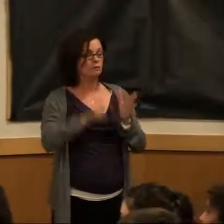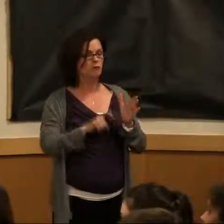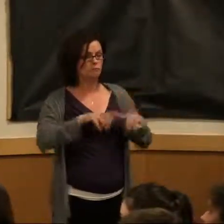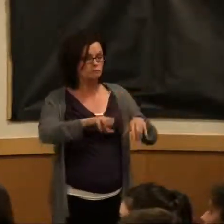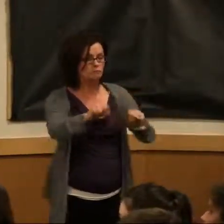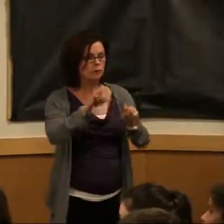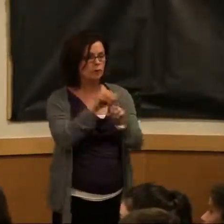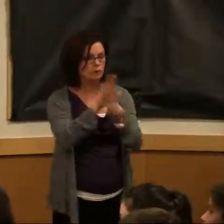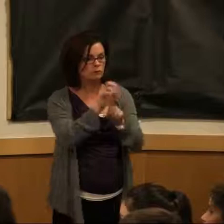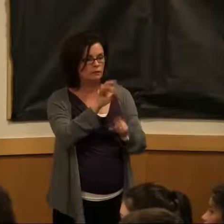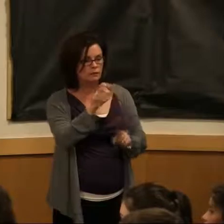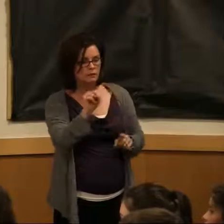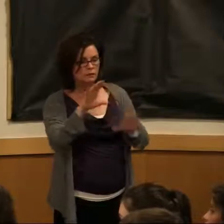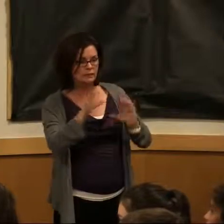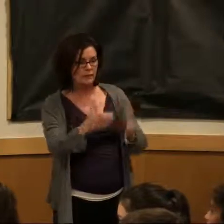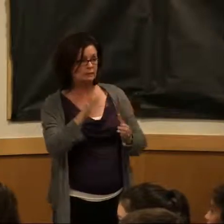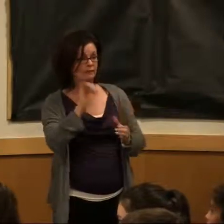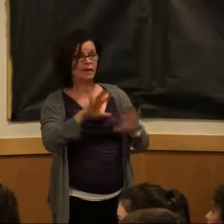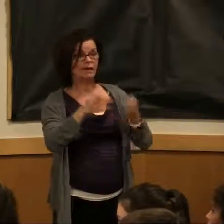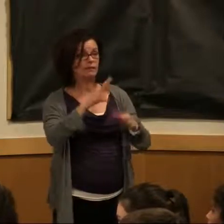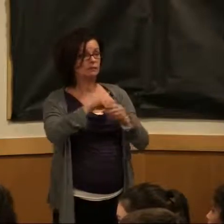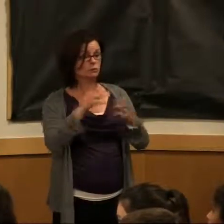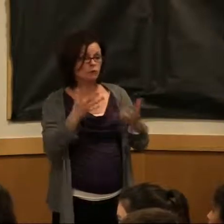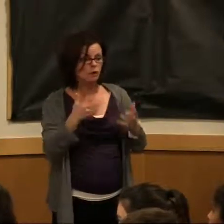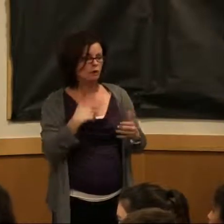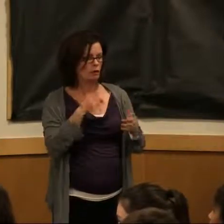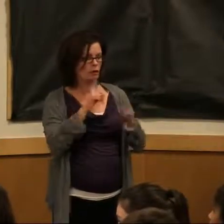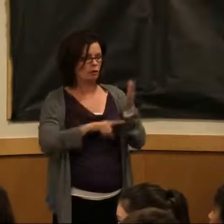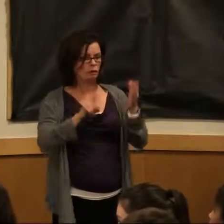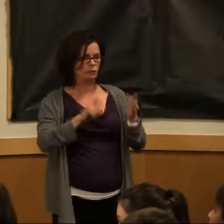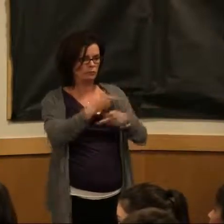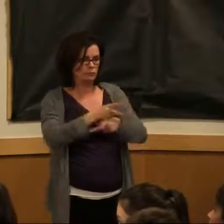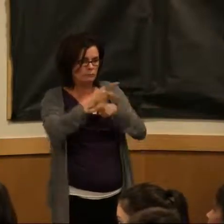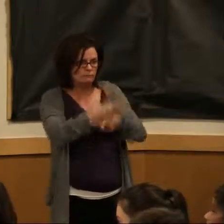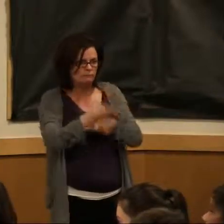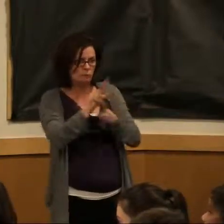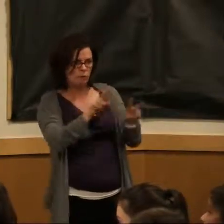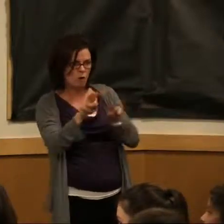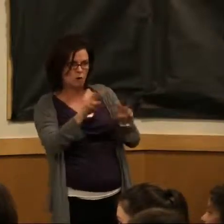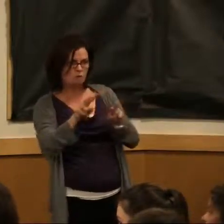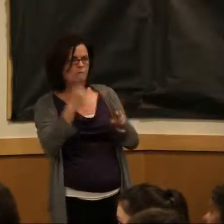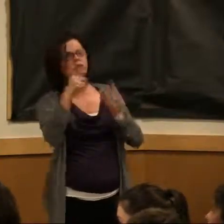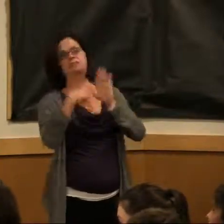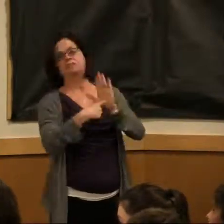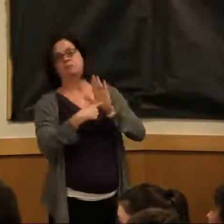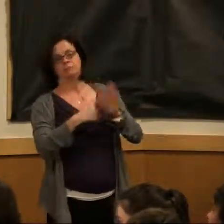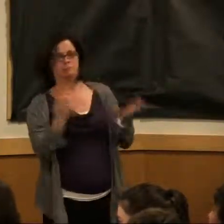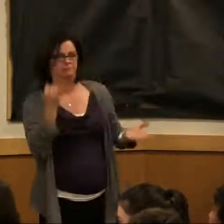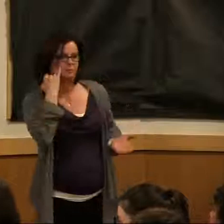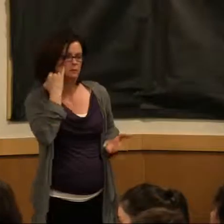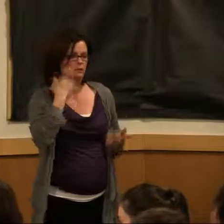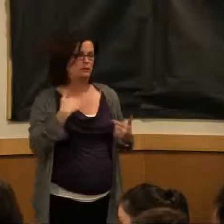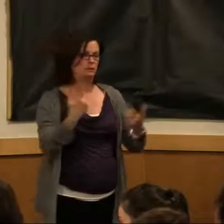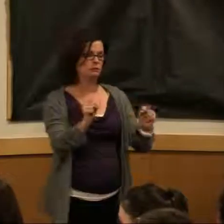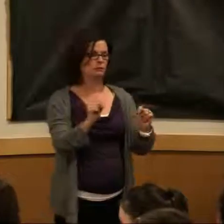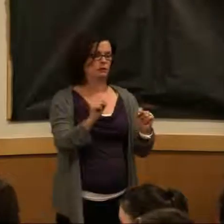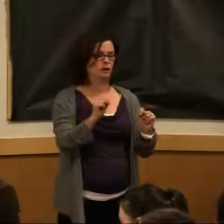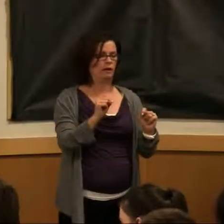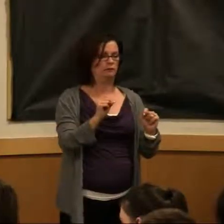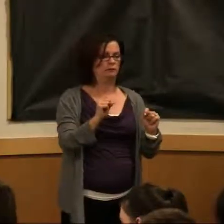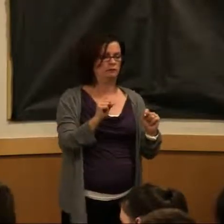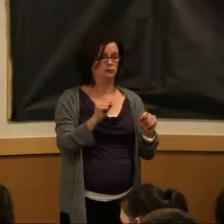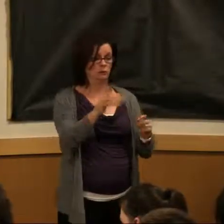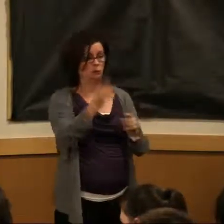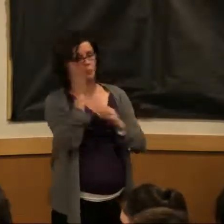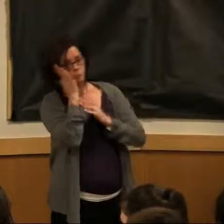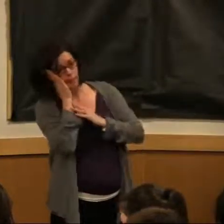teach you things to watch out. If you have an instance that, say I was trying to ambulate you